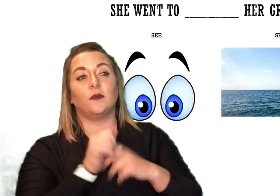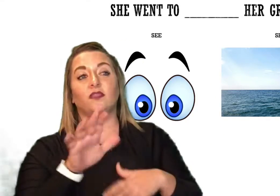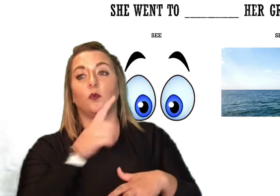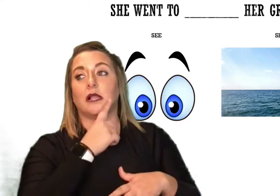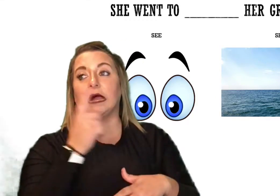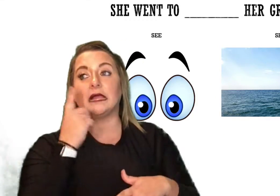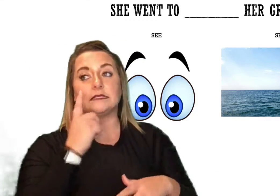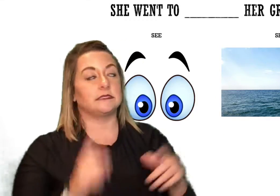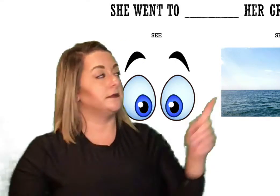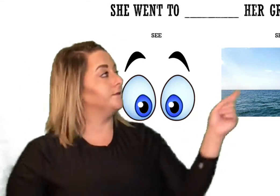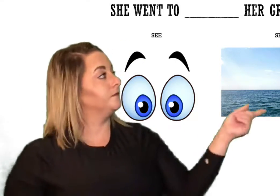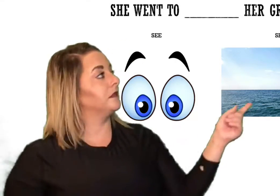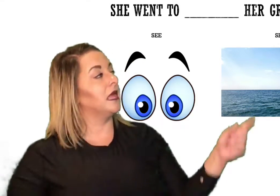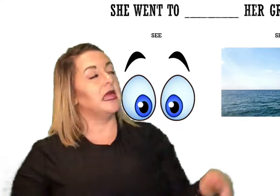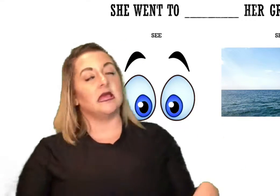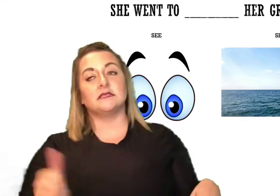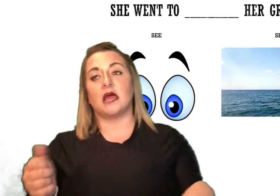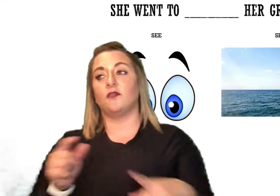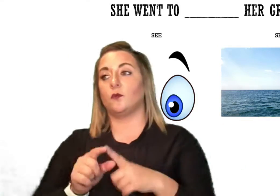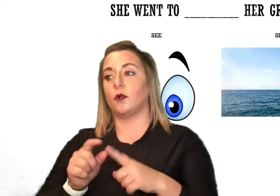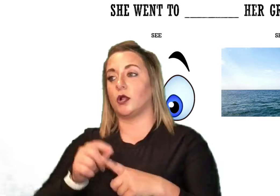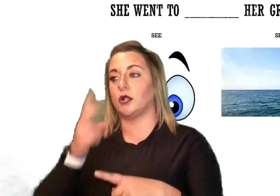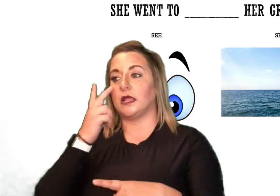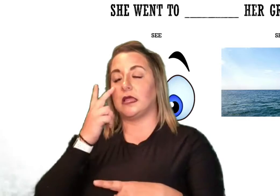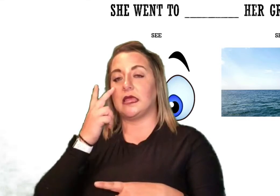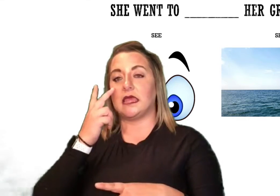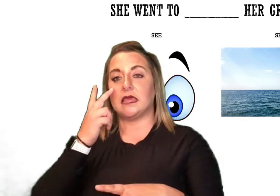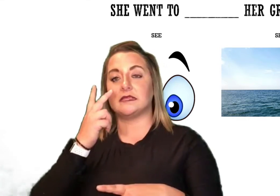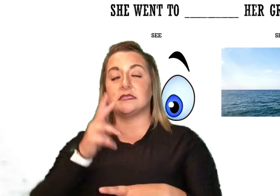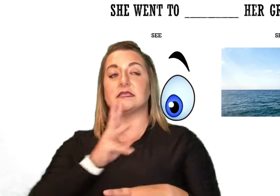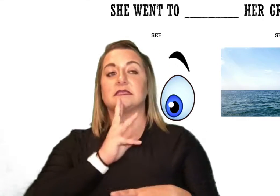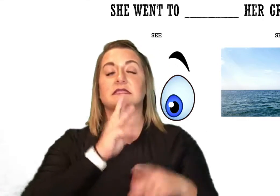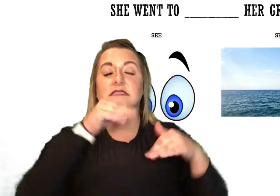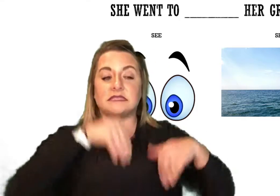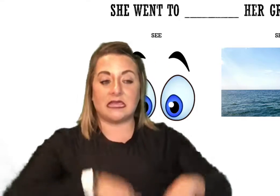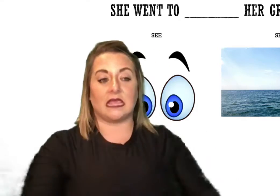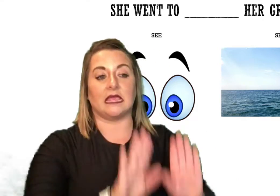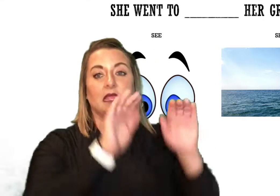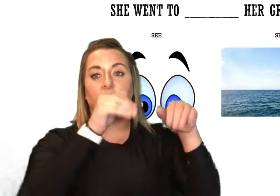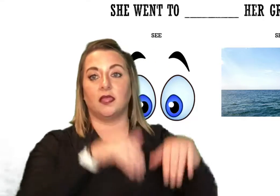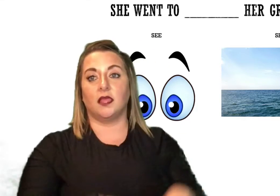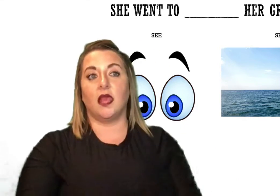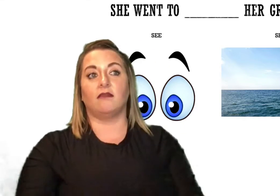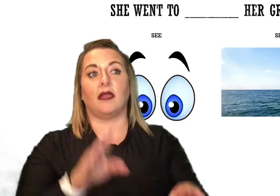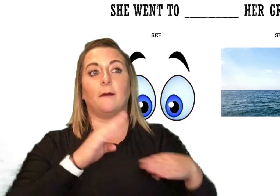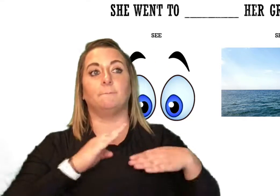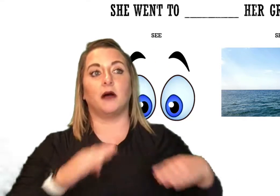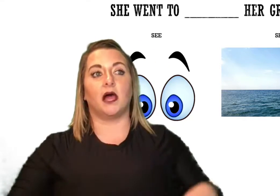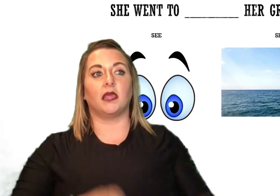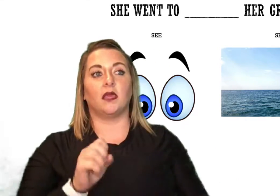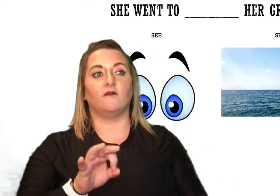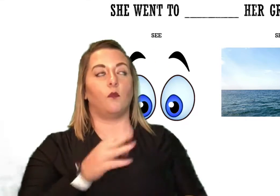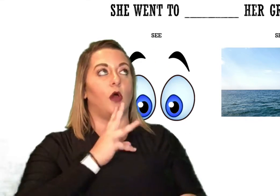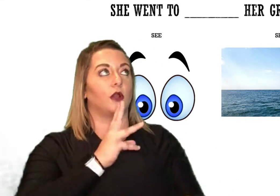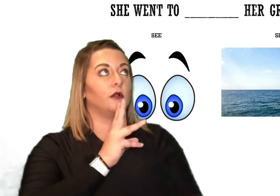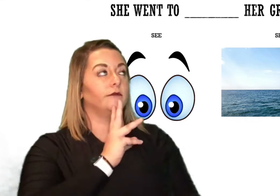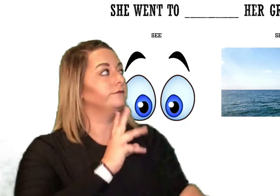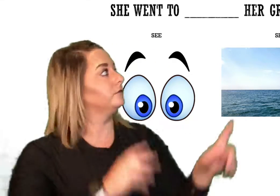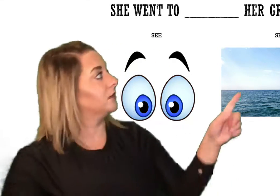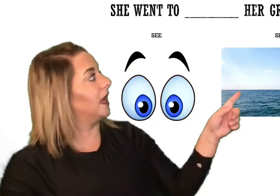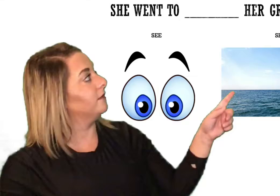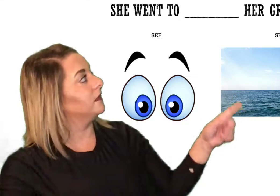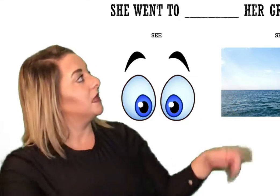You see with your eyes. His other word is sea, like a body of